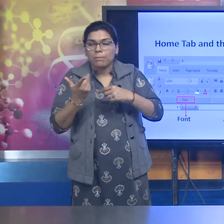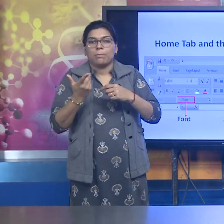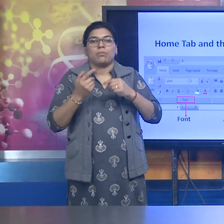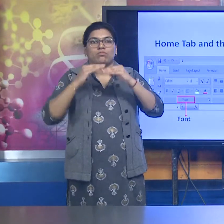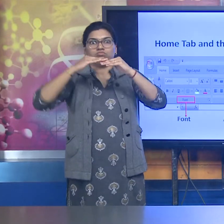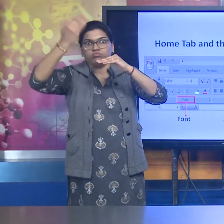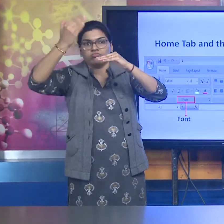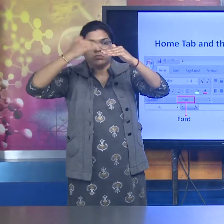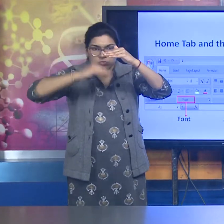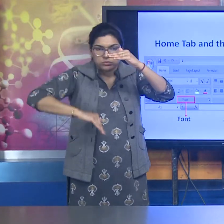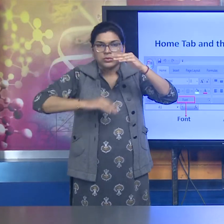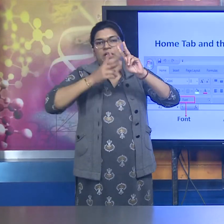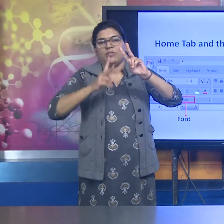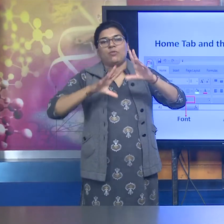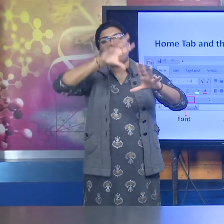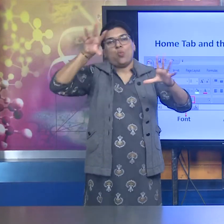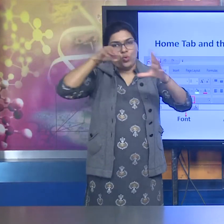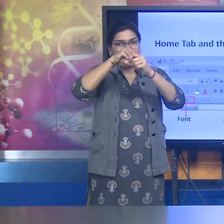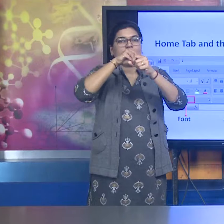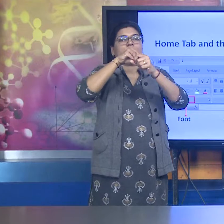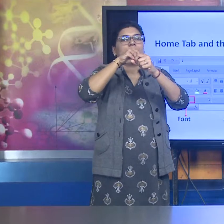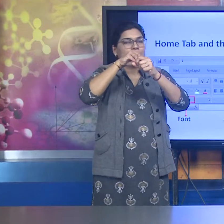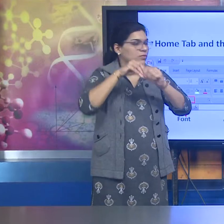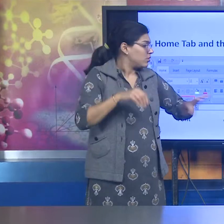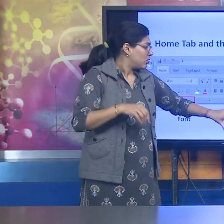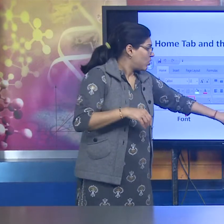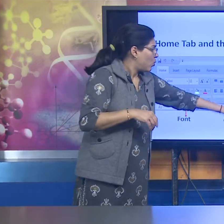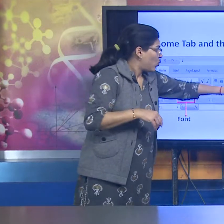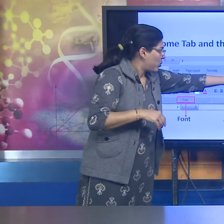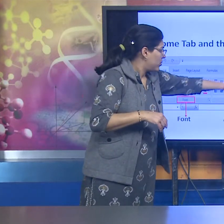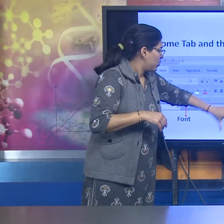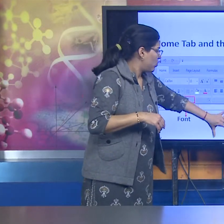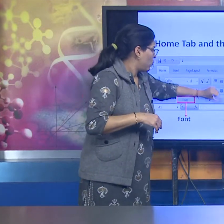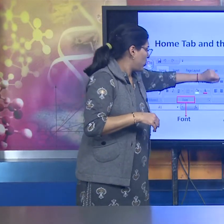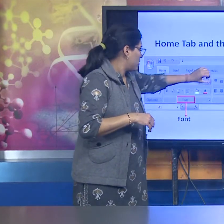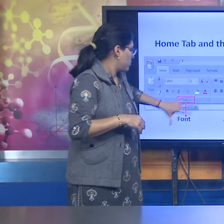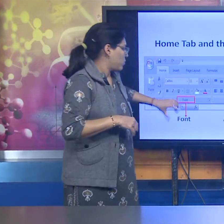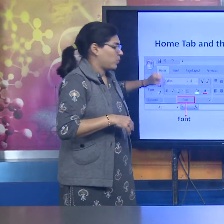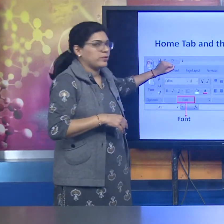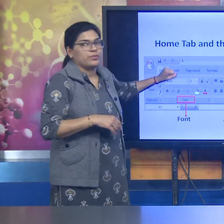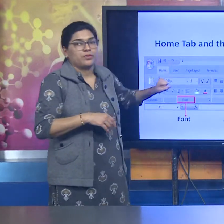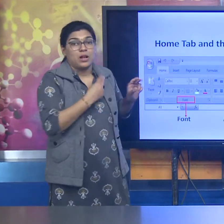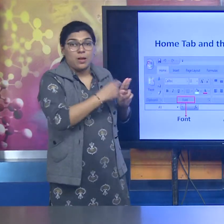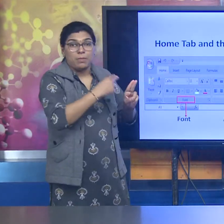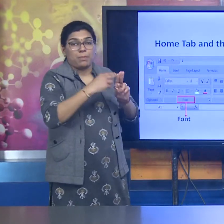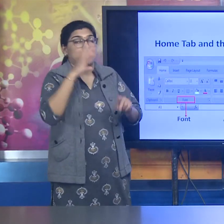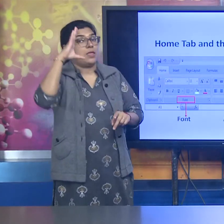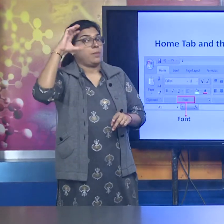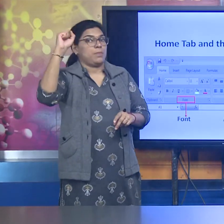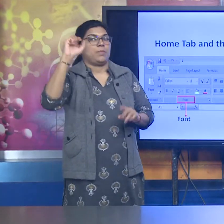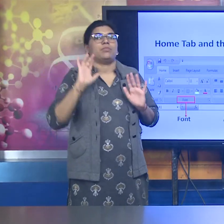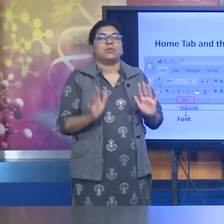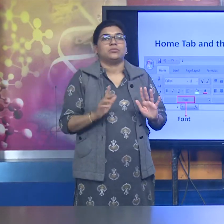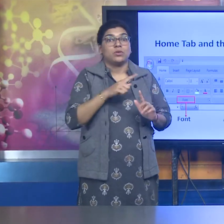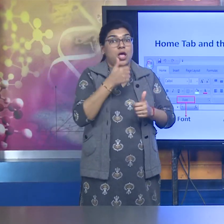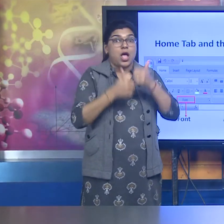exercise, money, time, etc. These are the three alignment in the